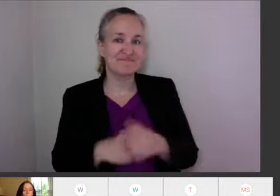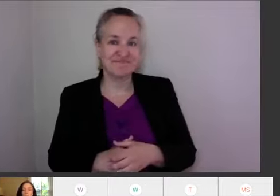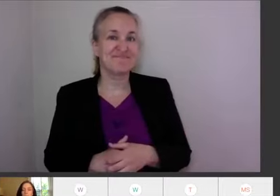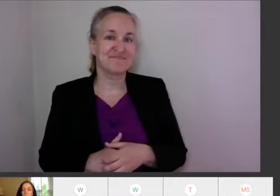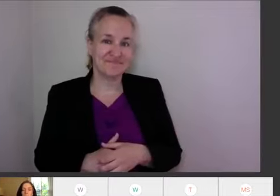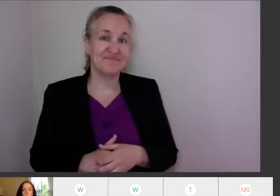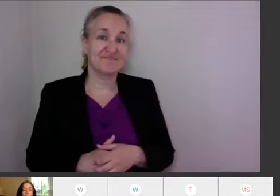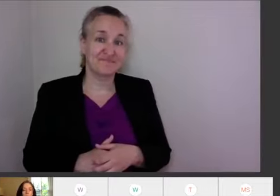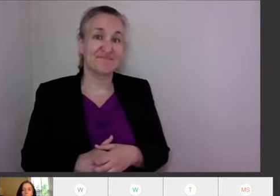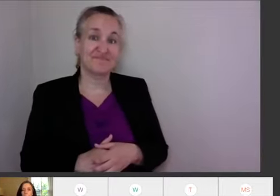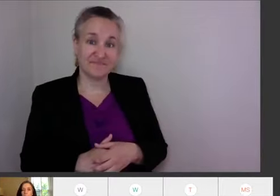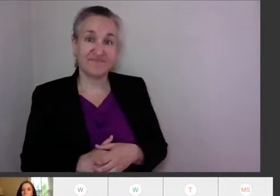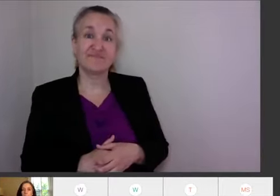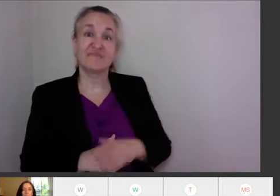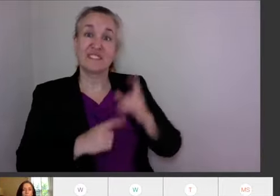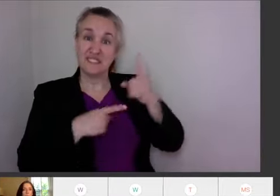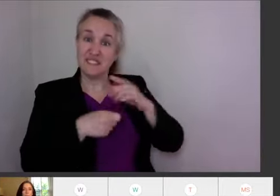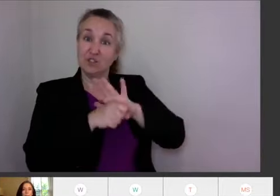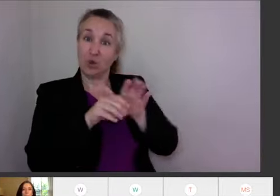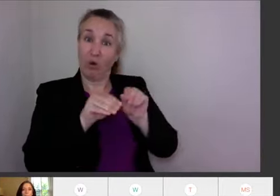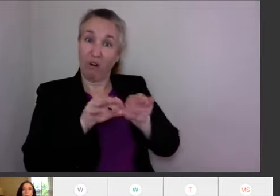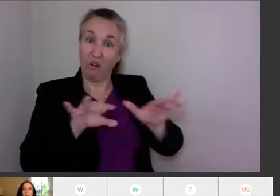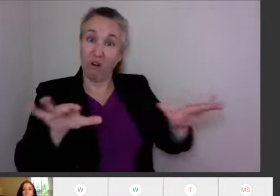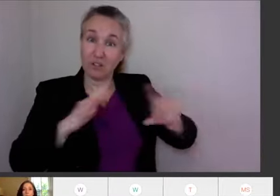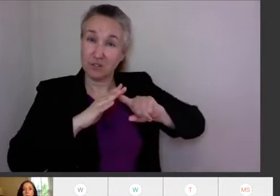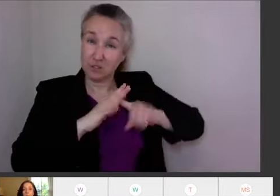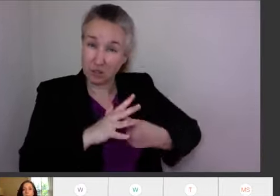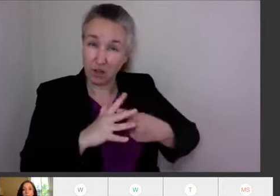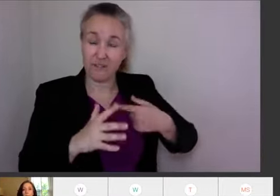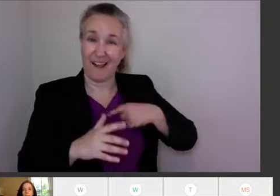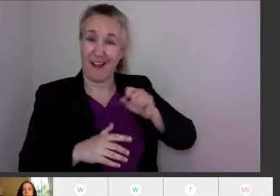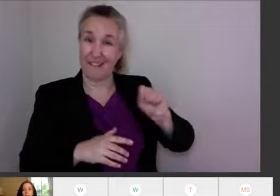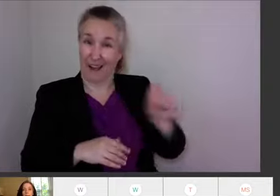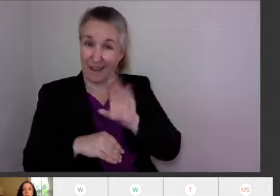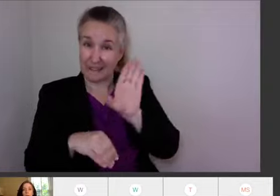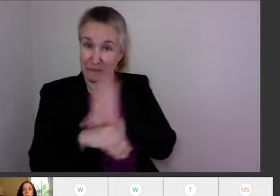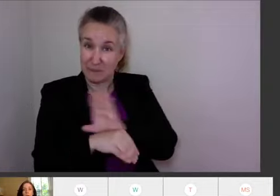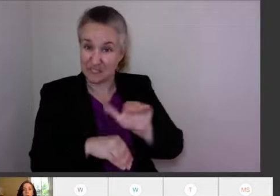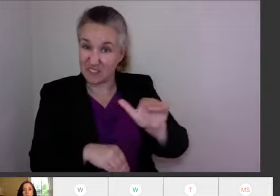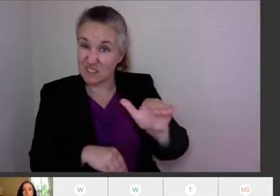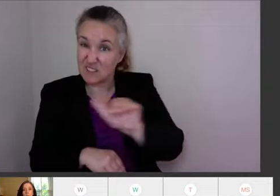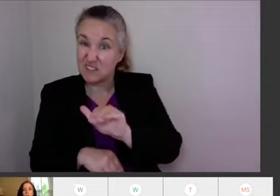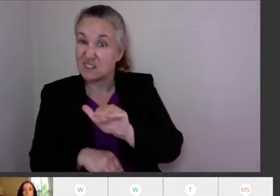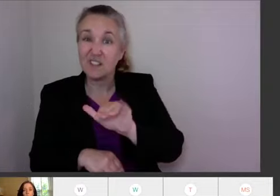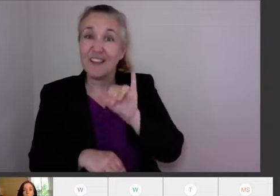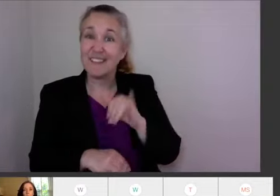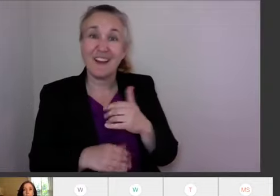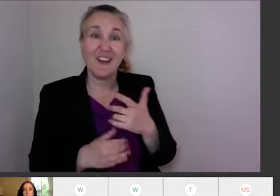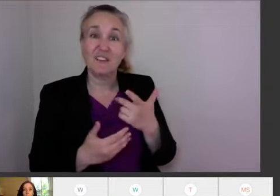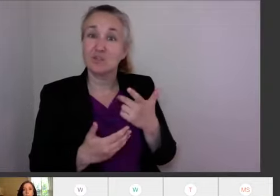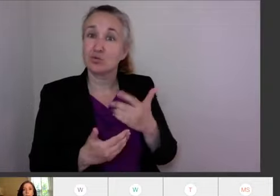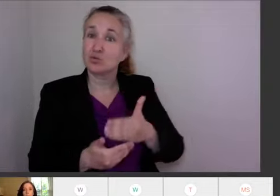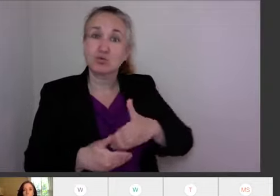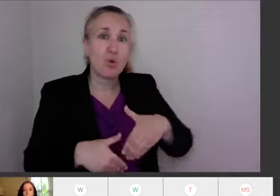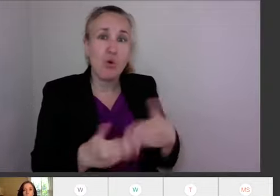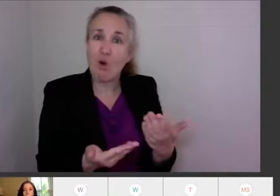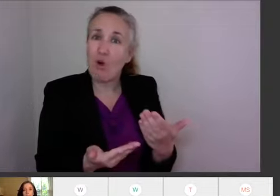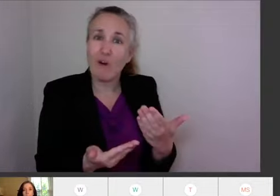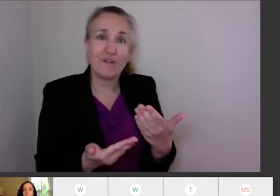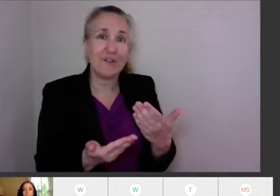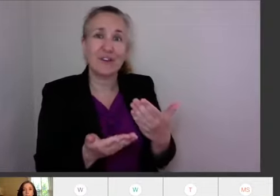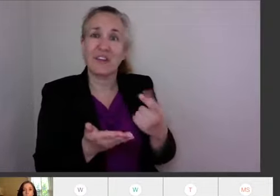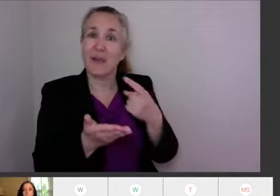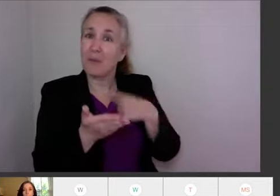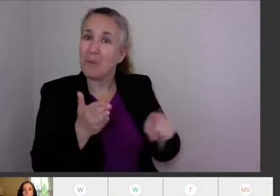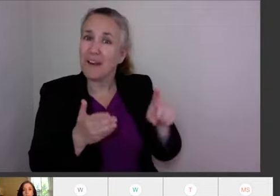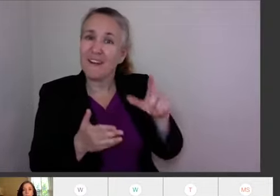the very beginning of this outbreak, I have been asking businesses that do not currently offer any kind of paid